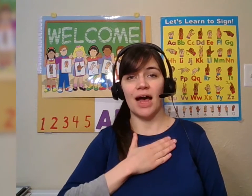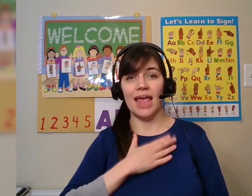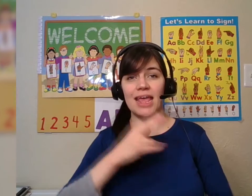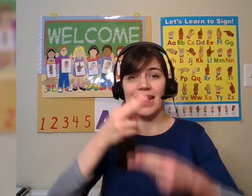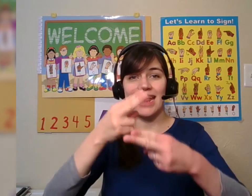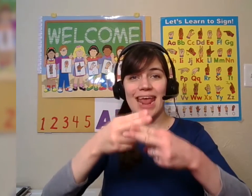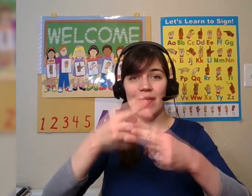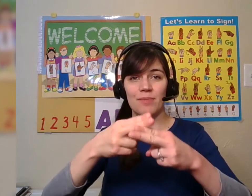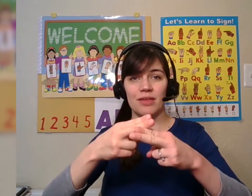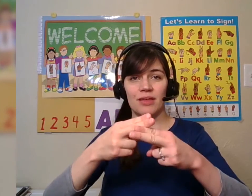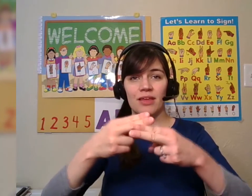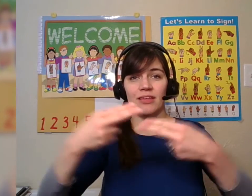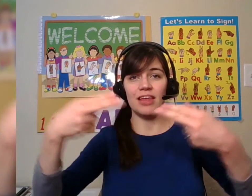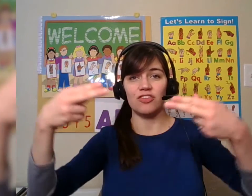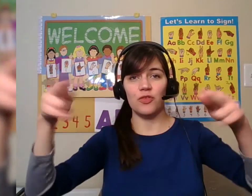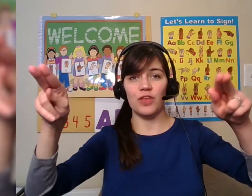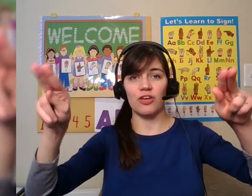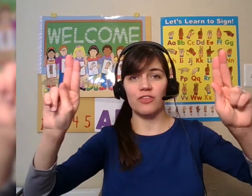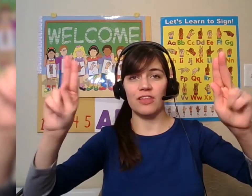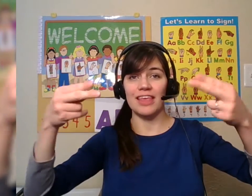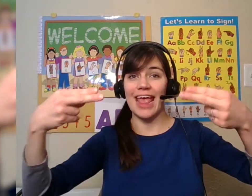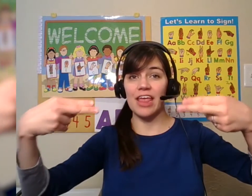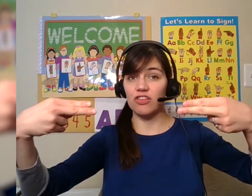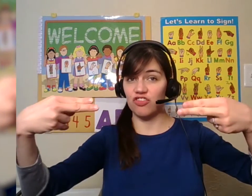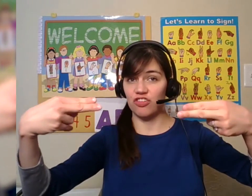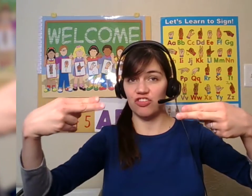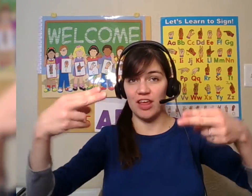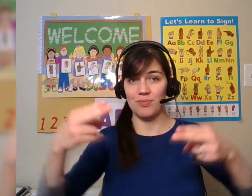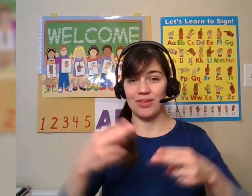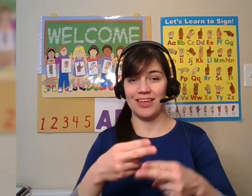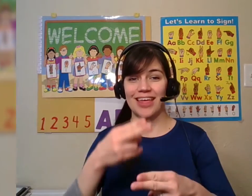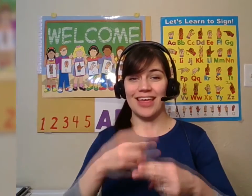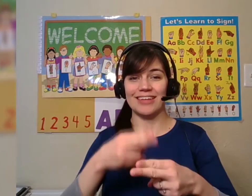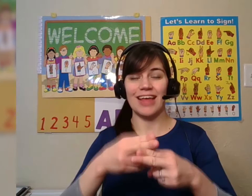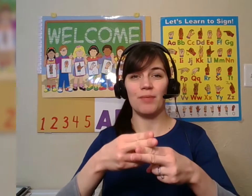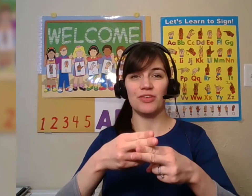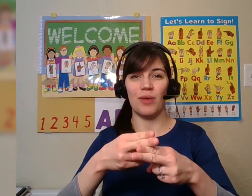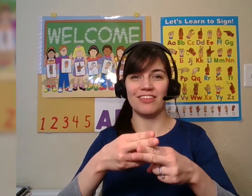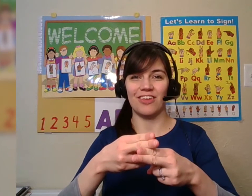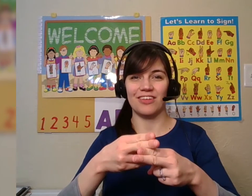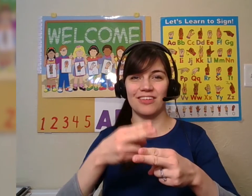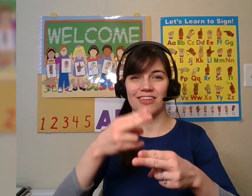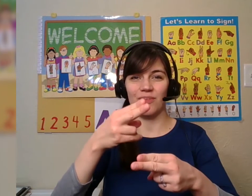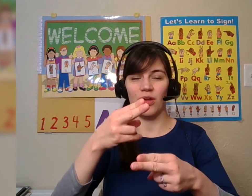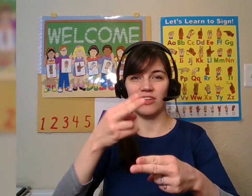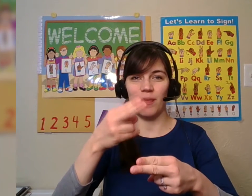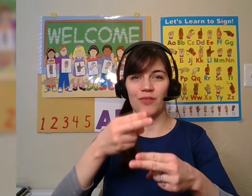My name. Take 2 fingers in the H shape and tap it twice, on one on top of the